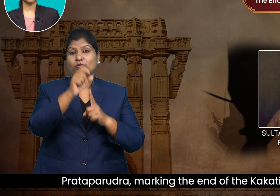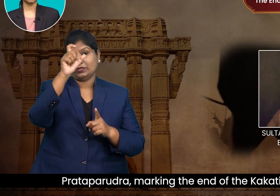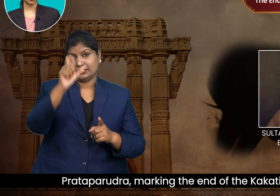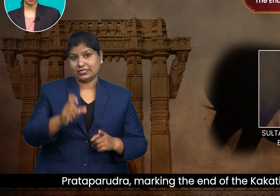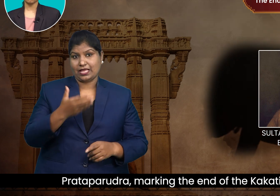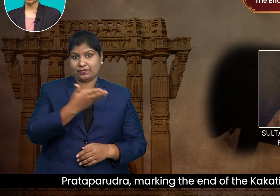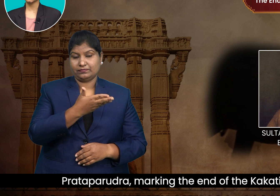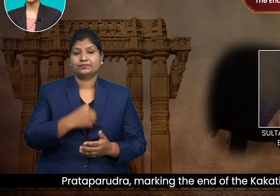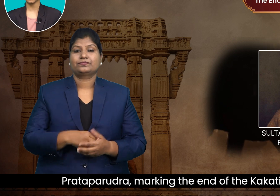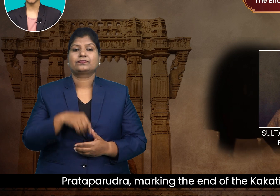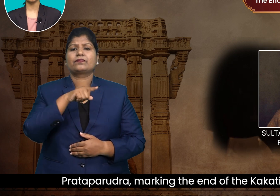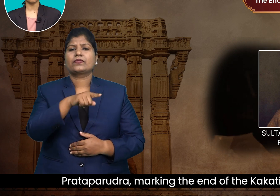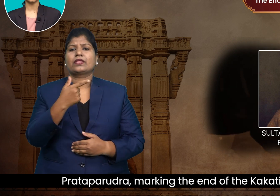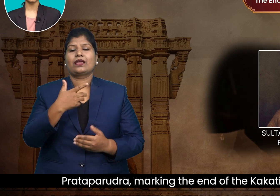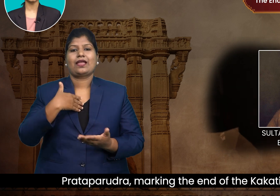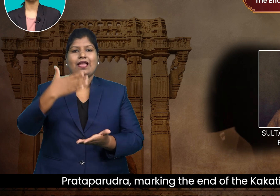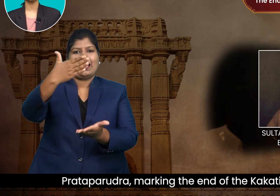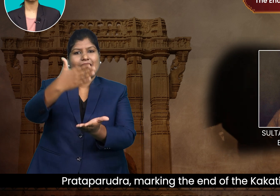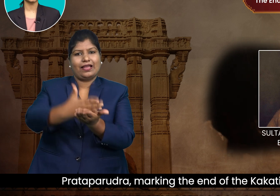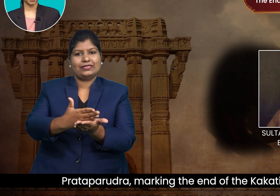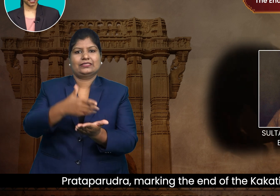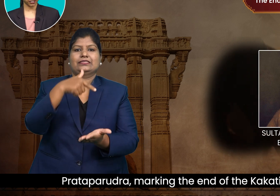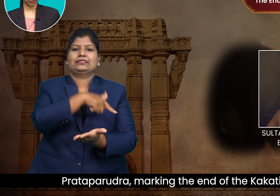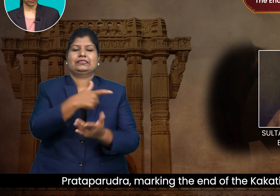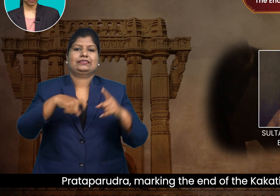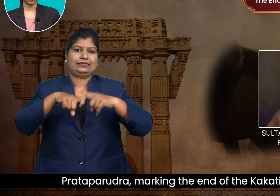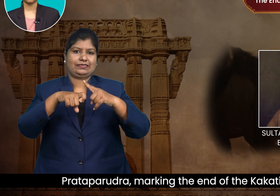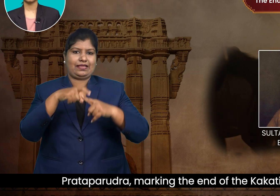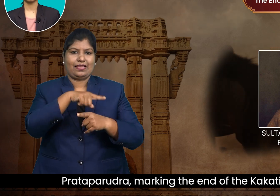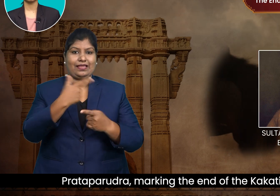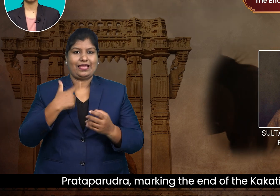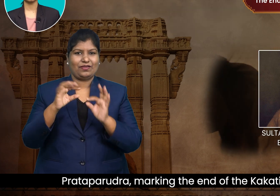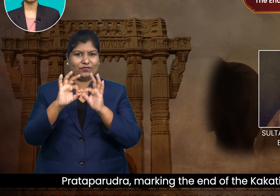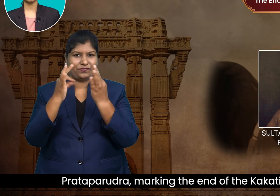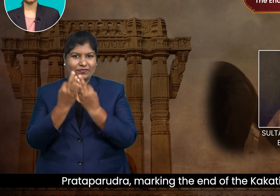Prataparudra marking the end of the Kakatiya dynasty.